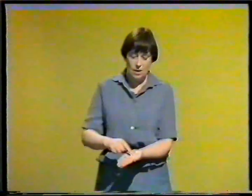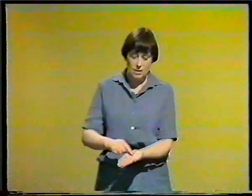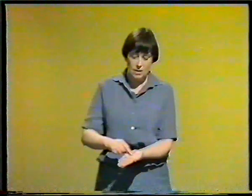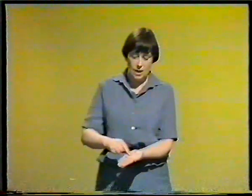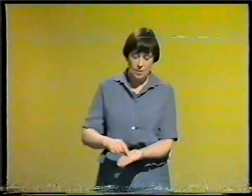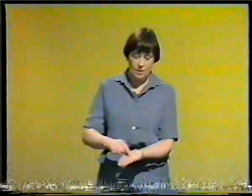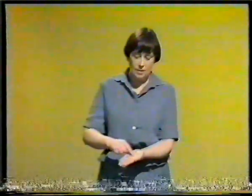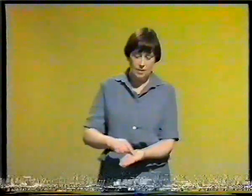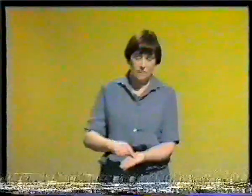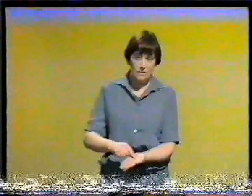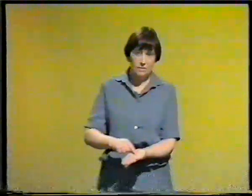Tablet.